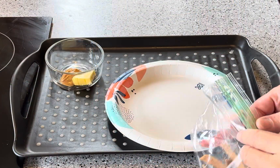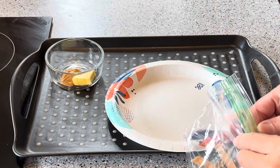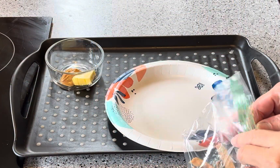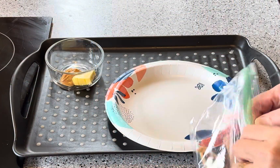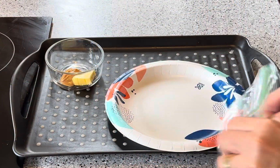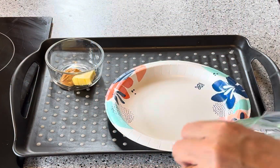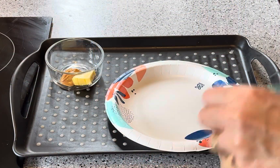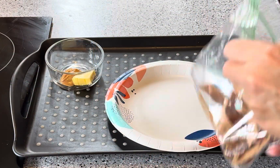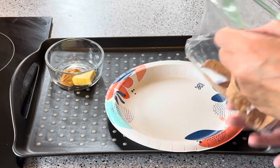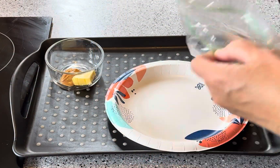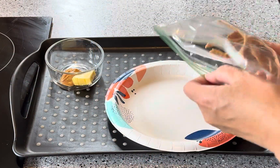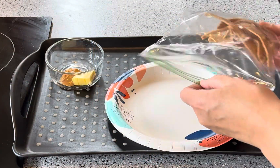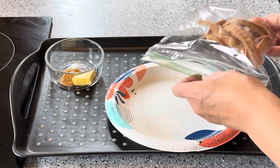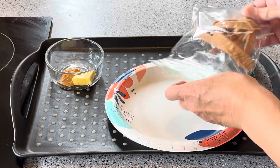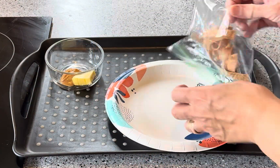lunch.